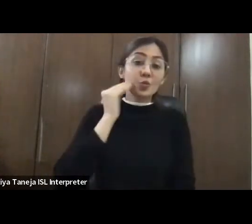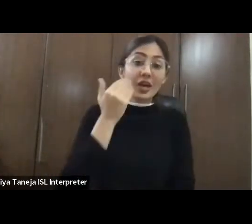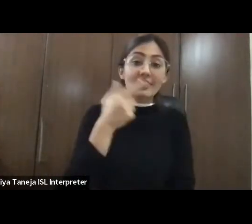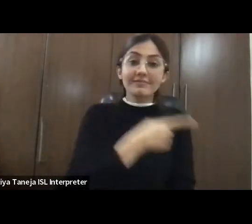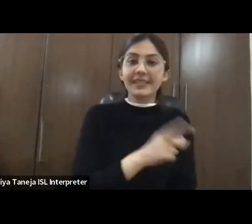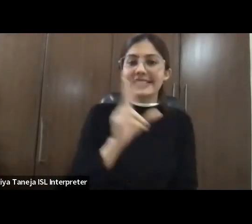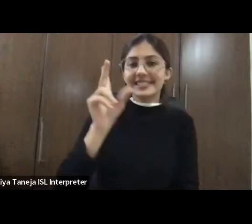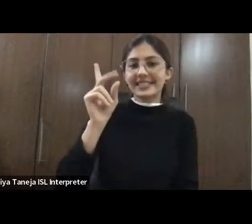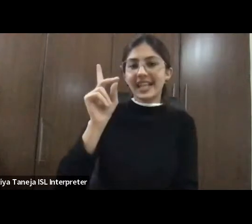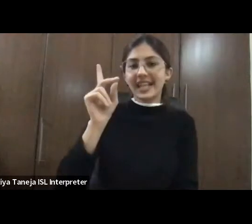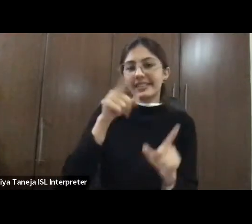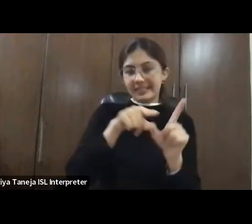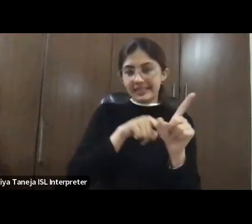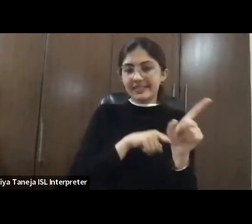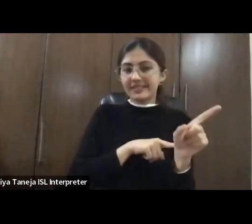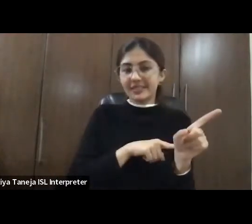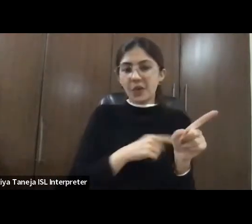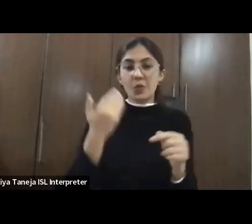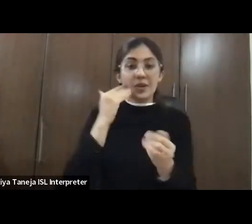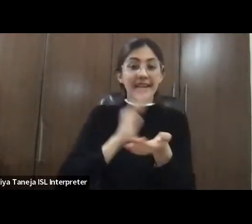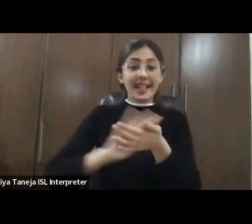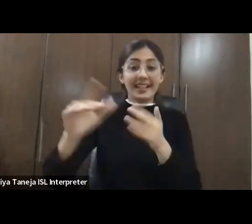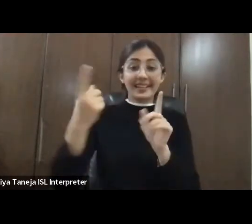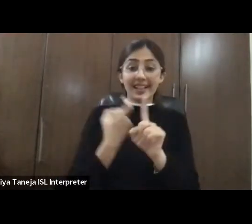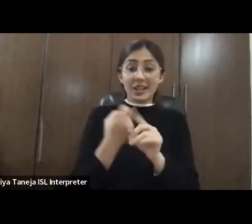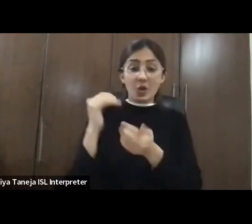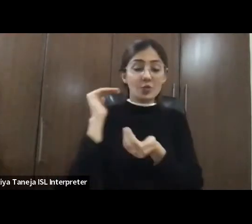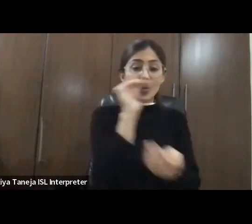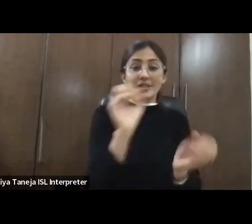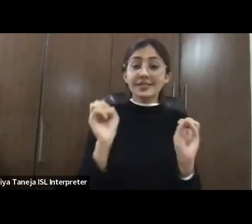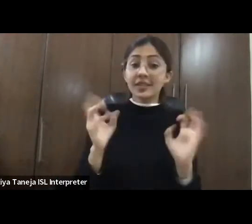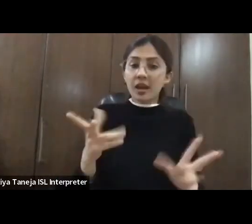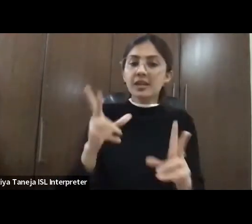once the Helen Keller Awards started off.